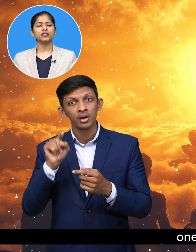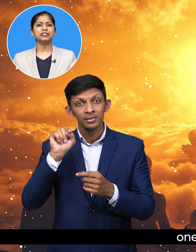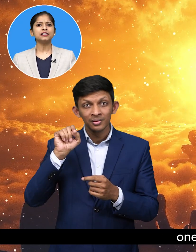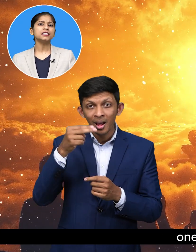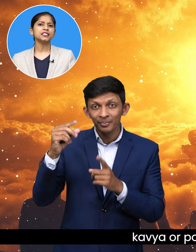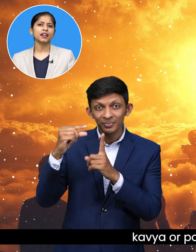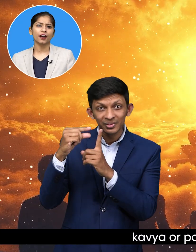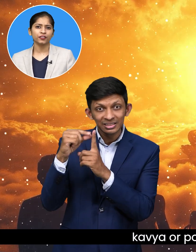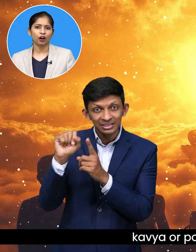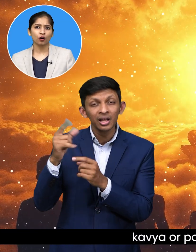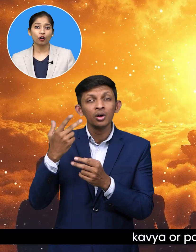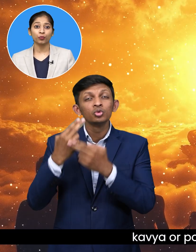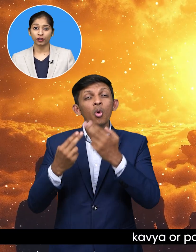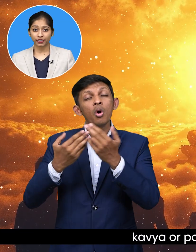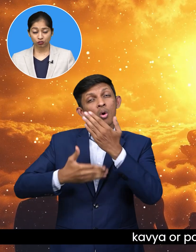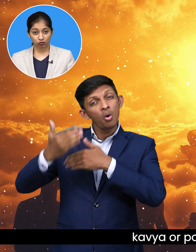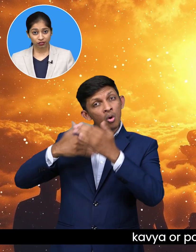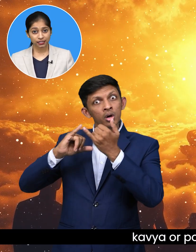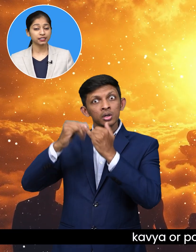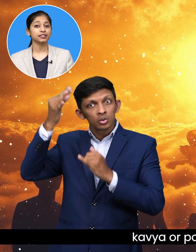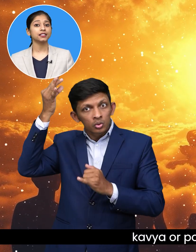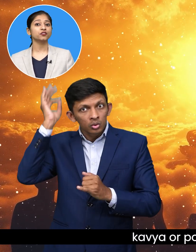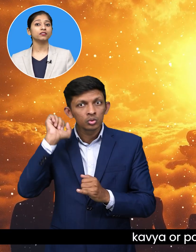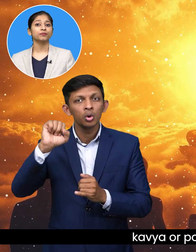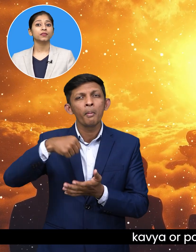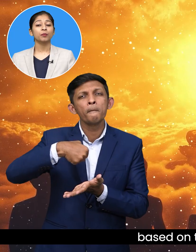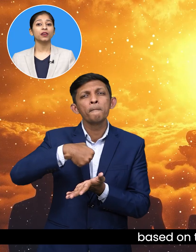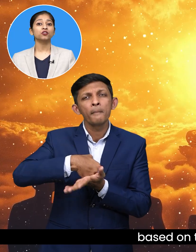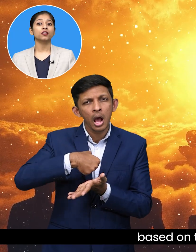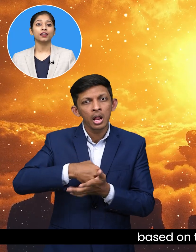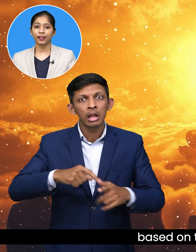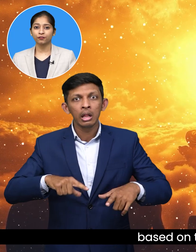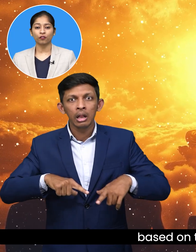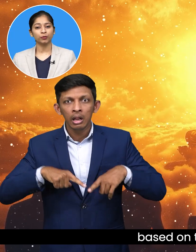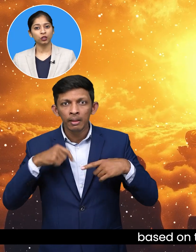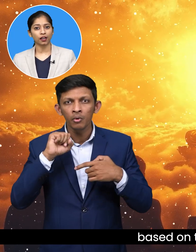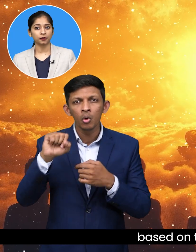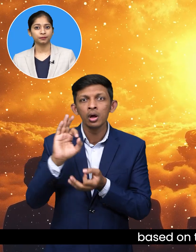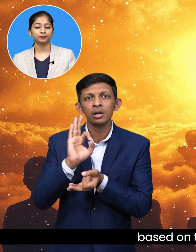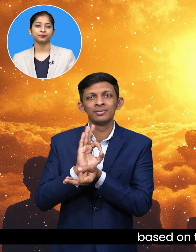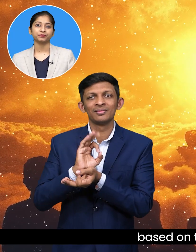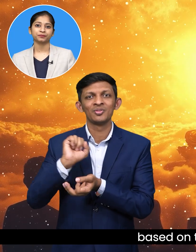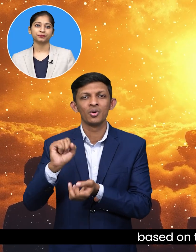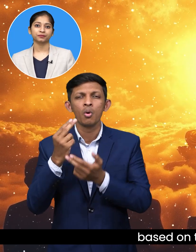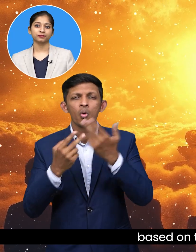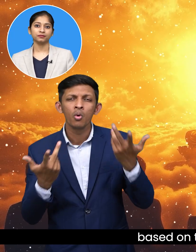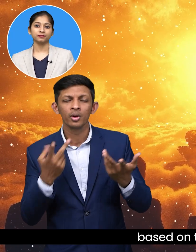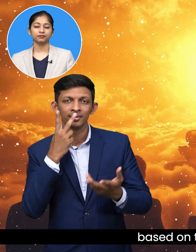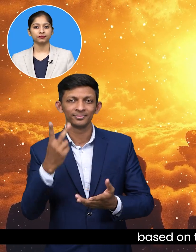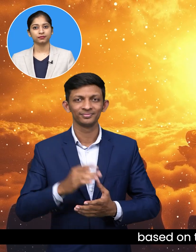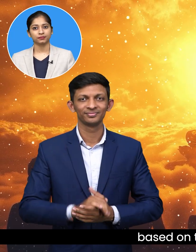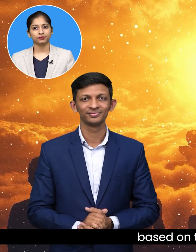one of the earliest kavya or poetic stories in Sanskrit, based on the life of the Buddha.